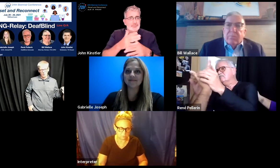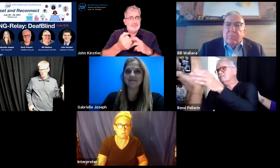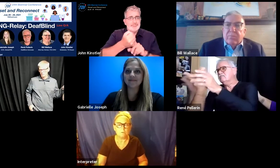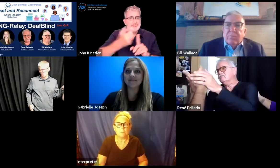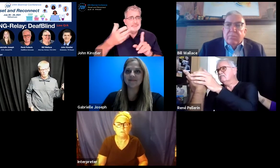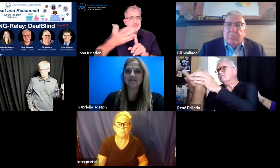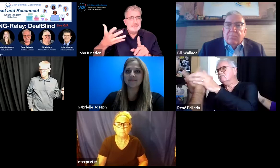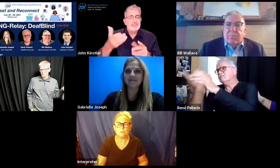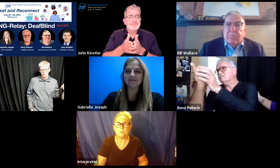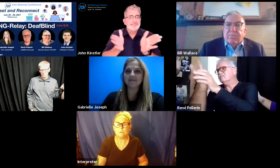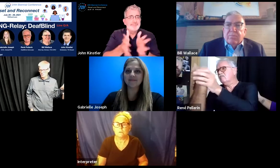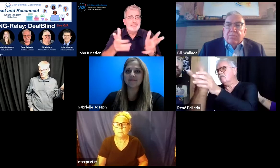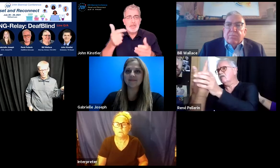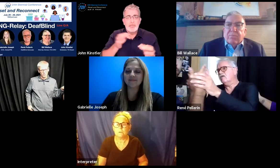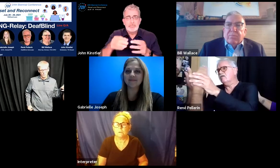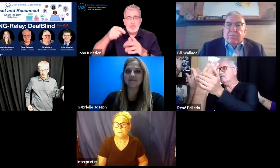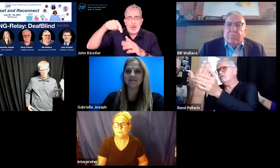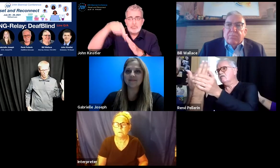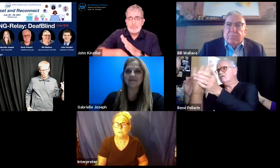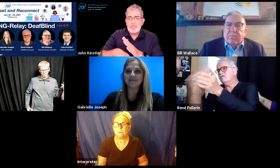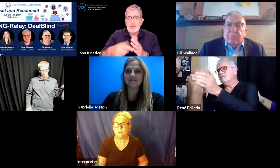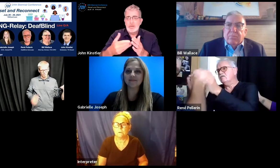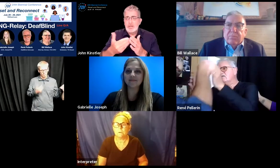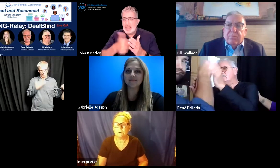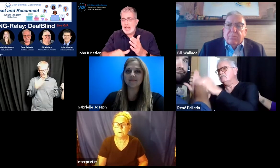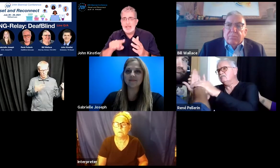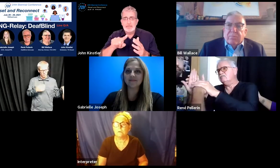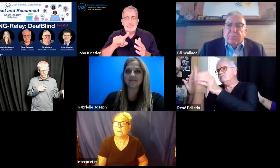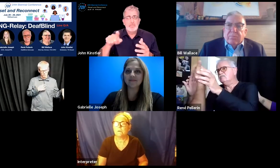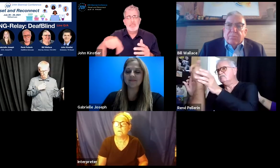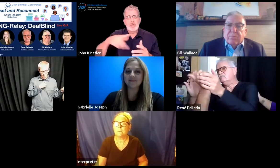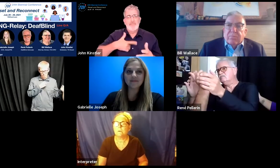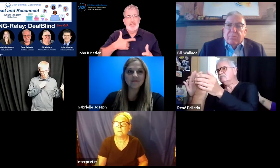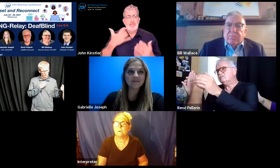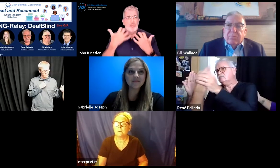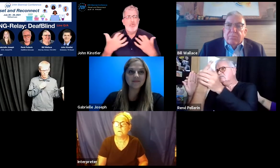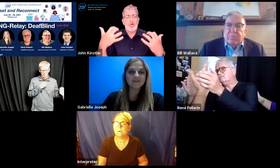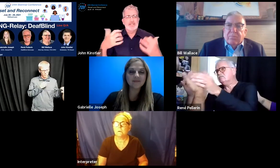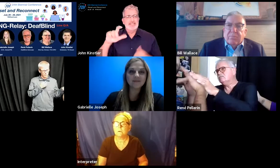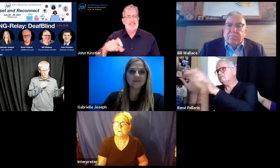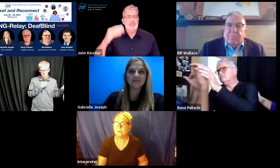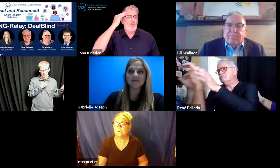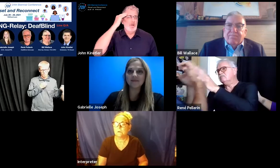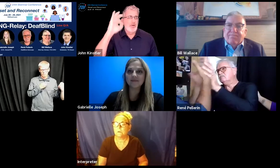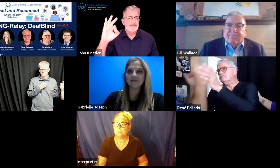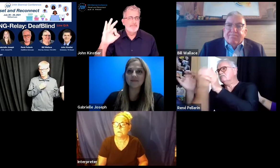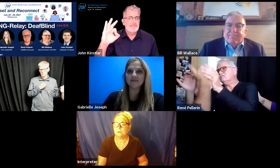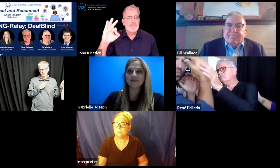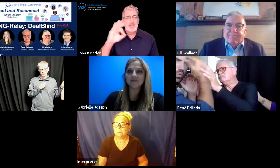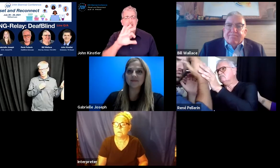up shortly. Now, before we close this session, do any of the panelists want to elaborate any more on some thoughts,